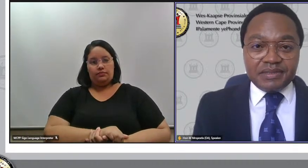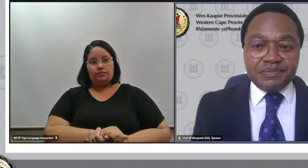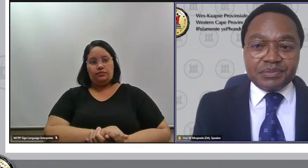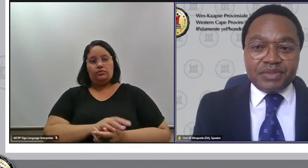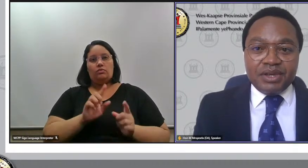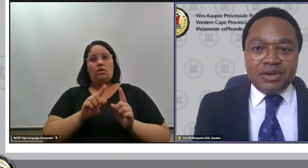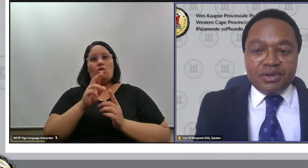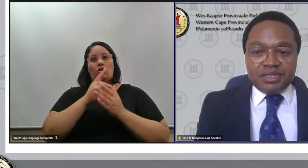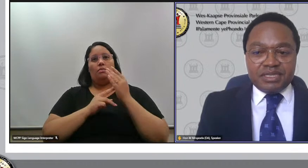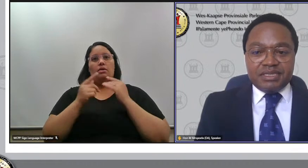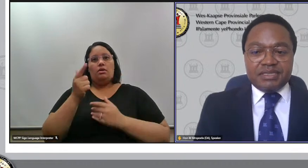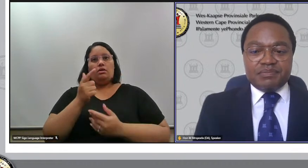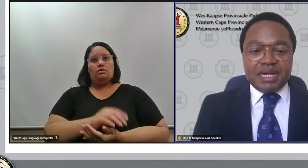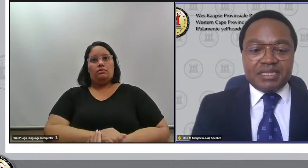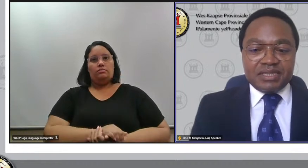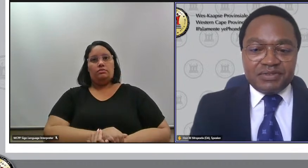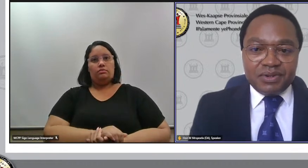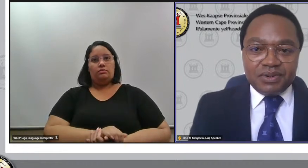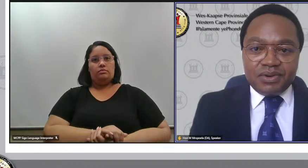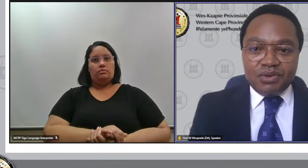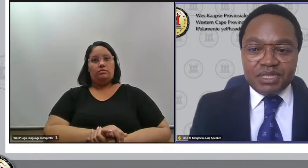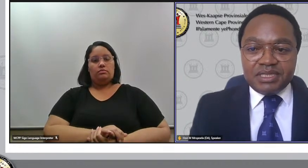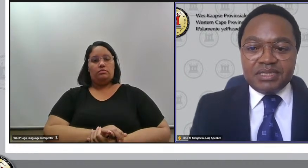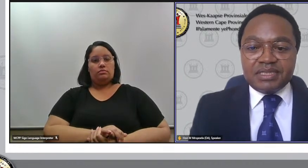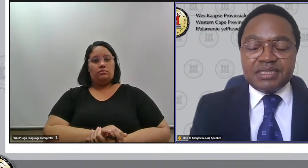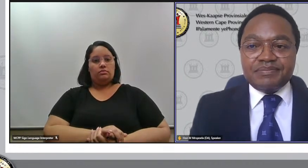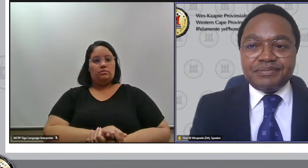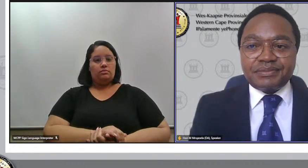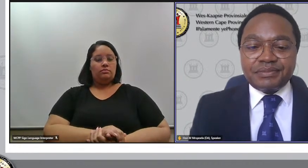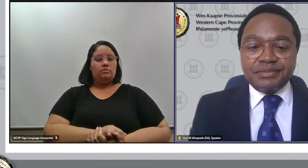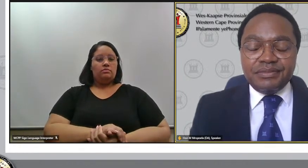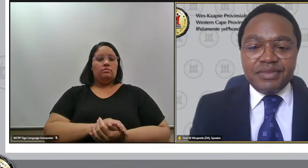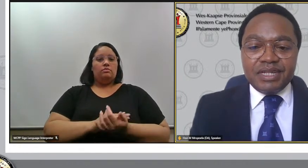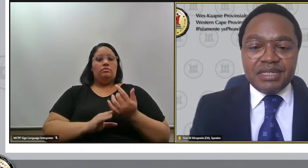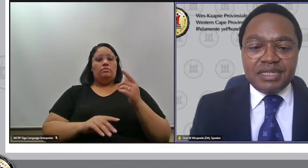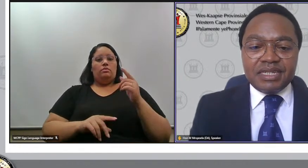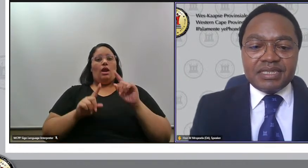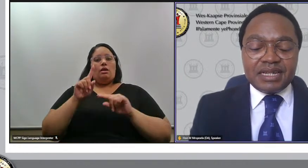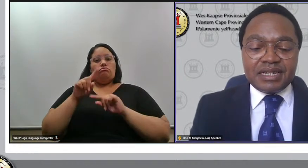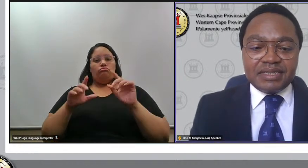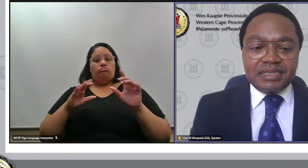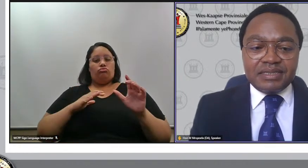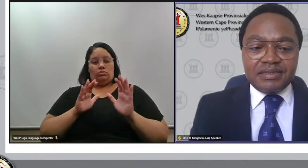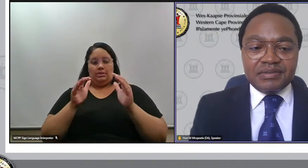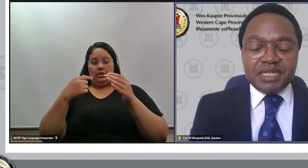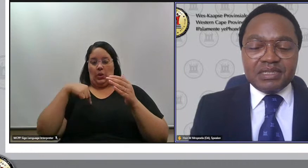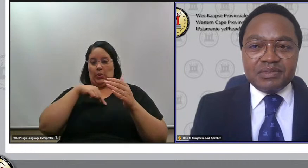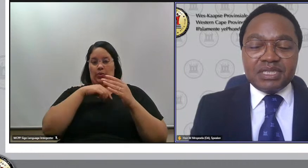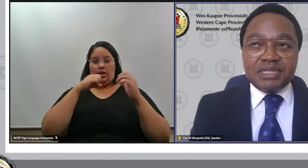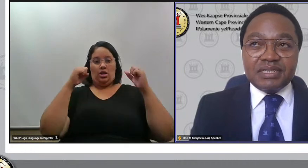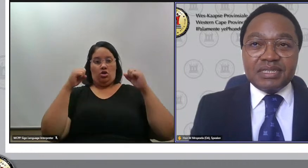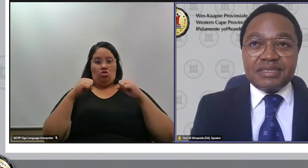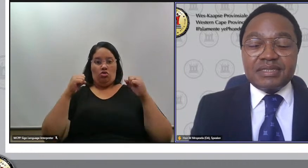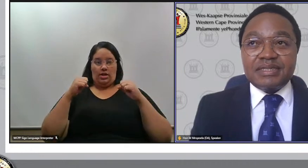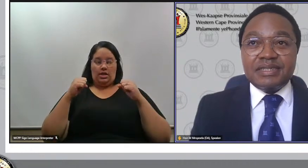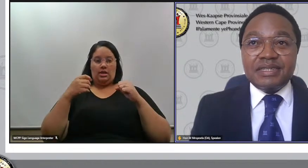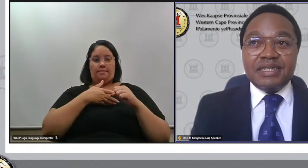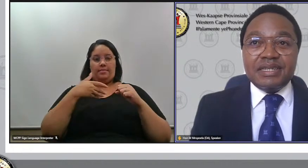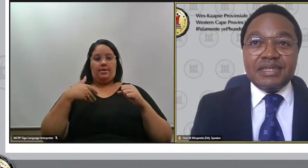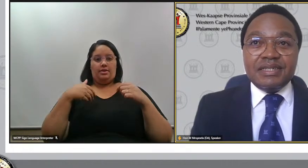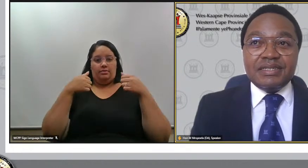Honorable Leke on the budget for committees. Let us agree, Madam Chair, that